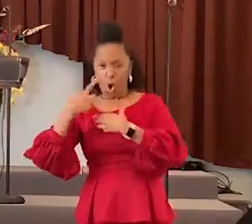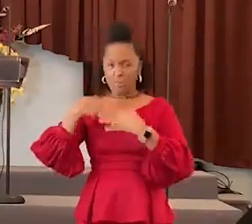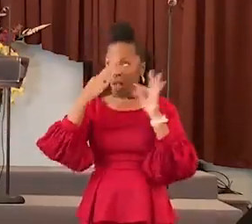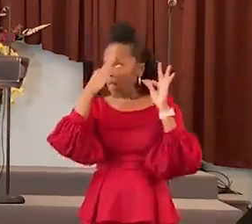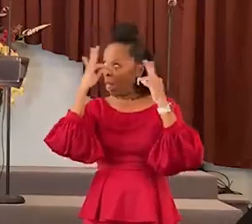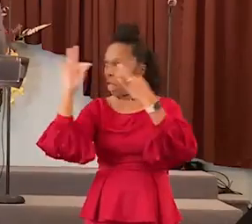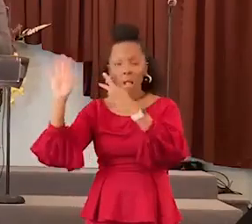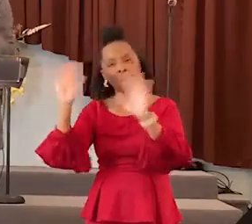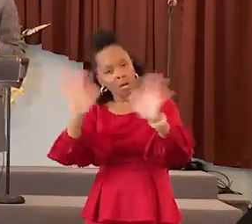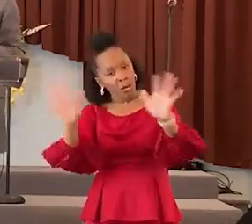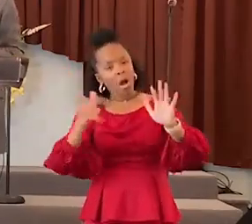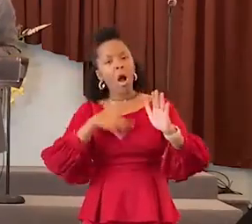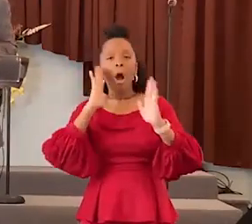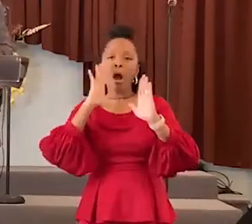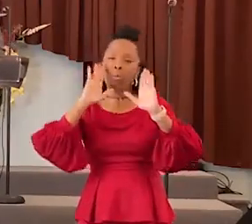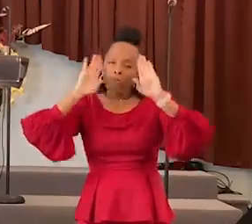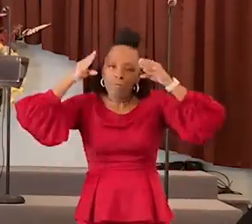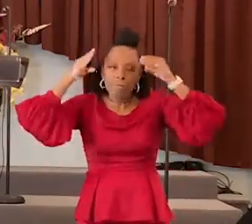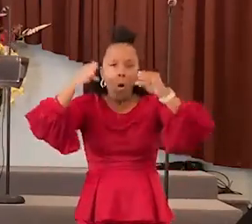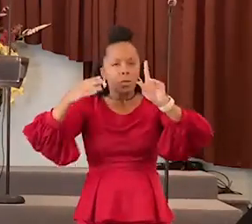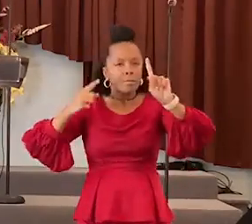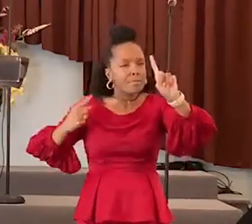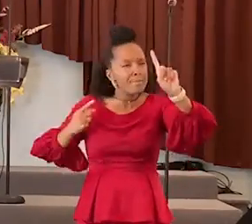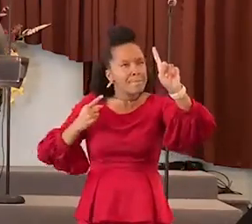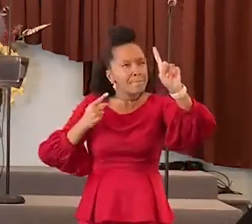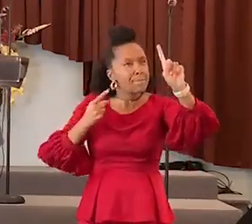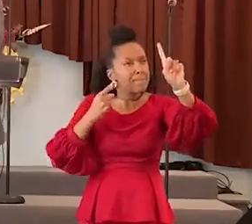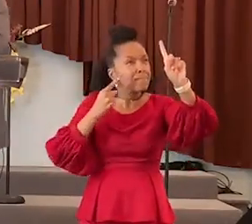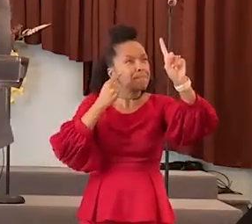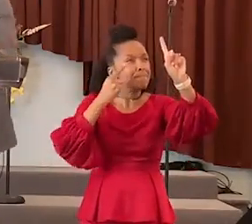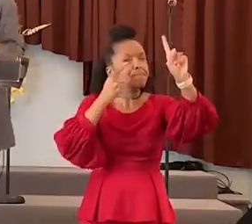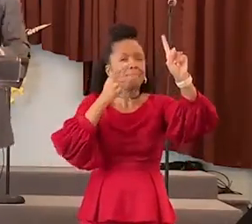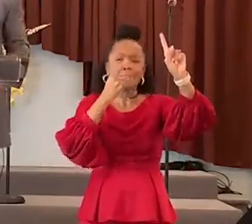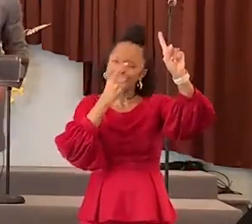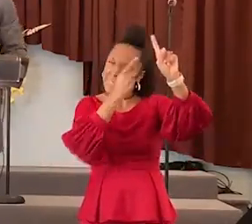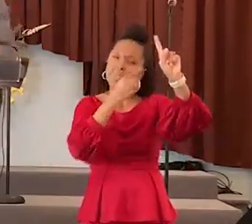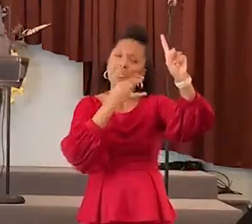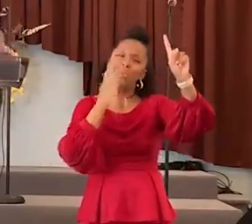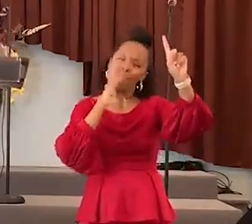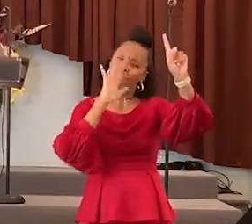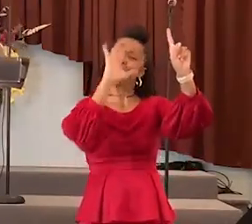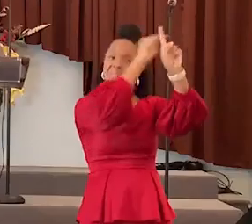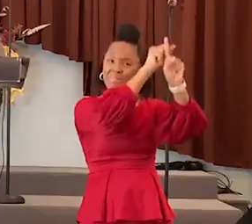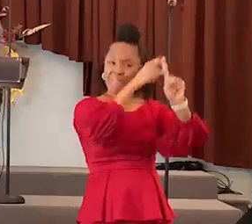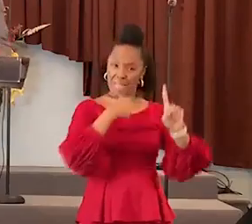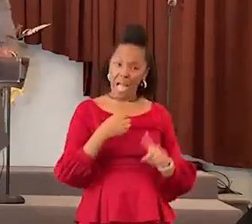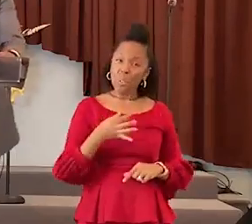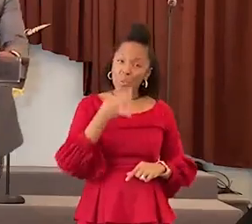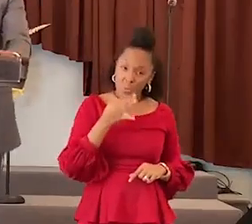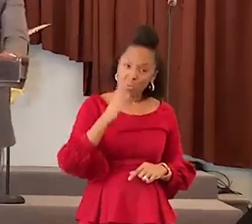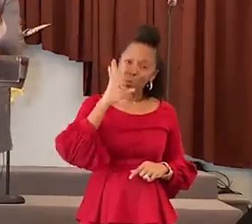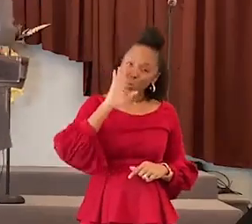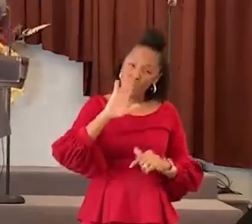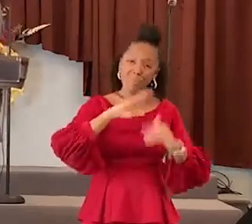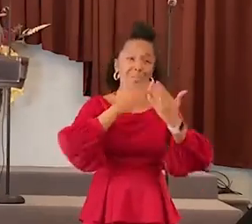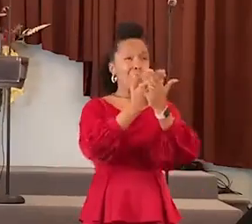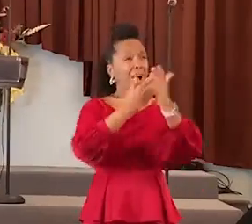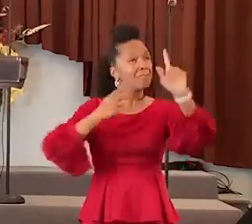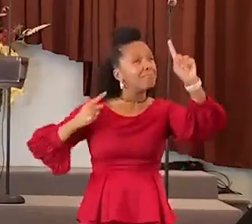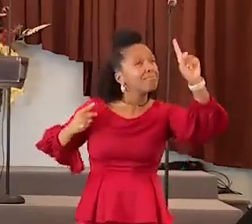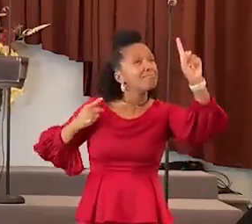focused and go the way that God has ordained for me, because I'm almost there. Would you type that? I'm almost there. I'm almost there to